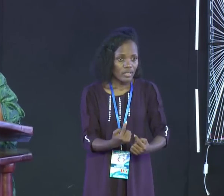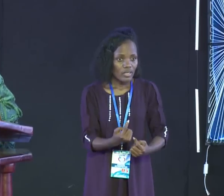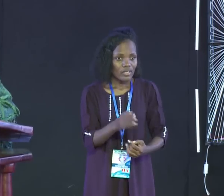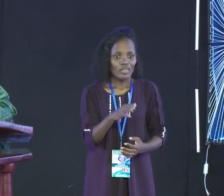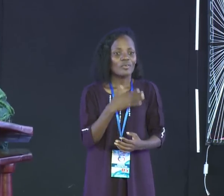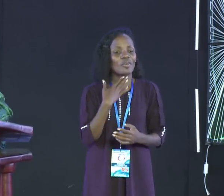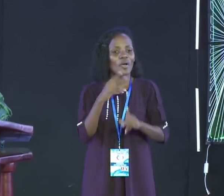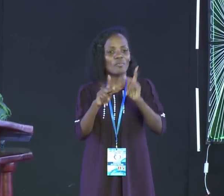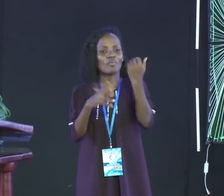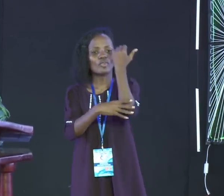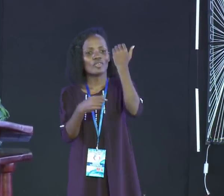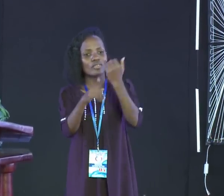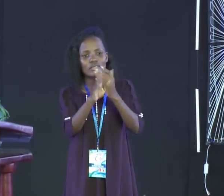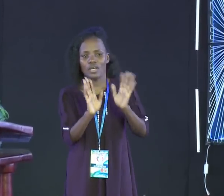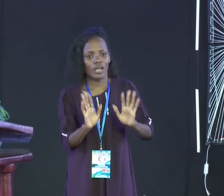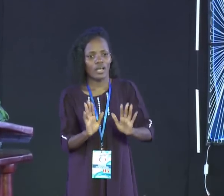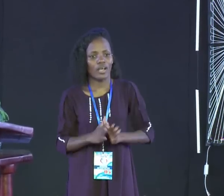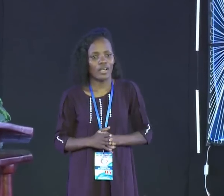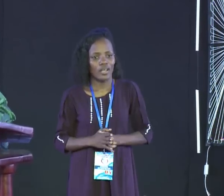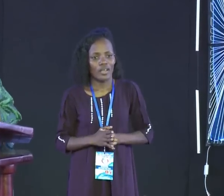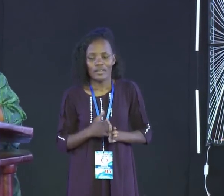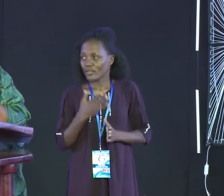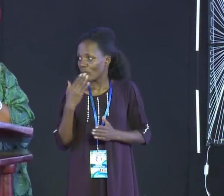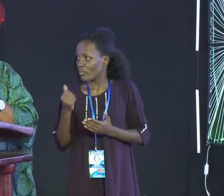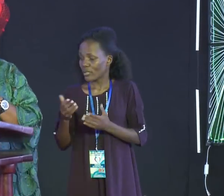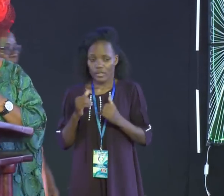we don't want other wounds.